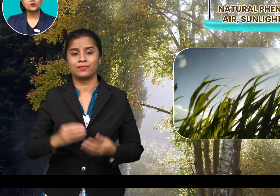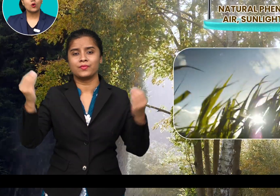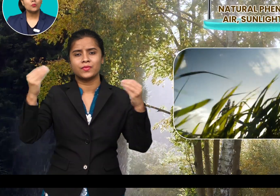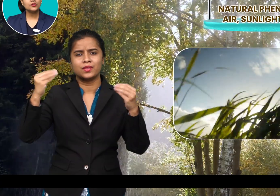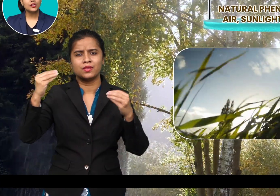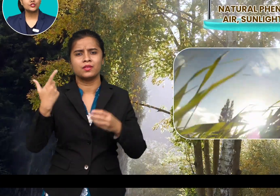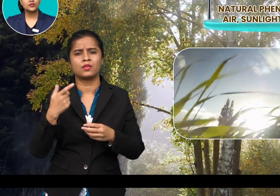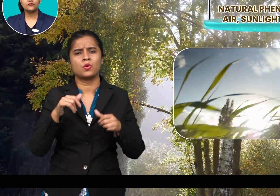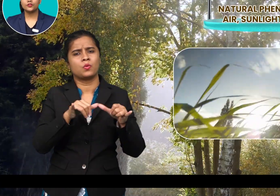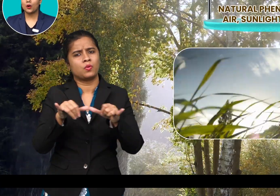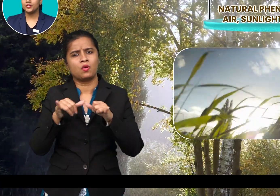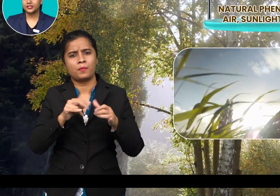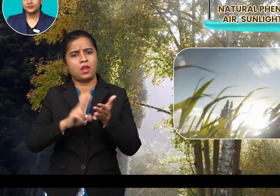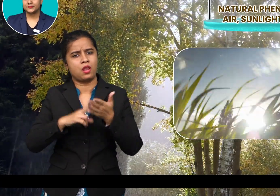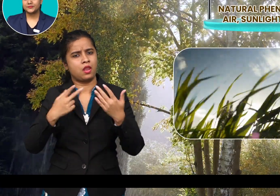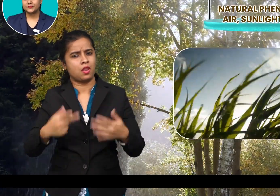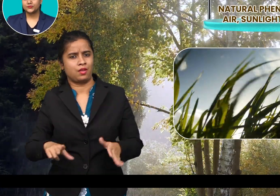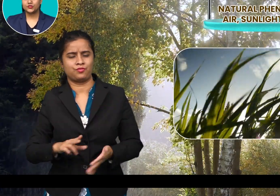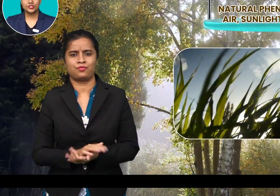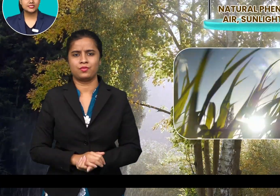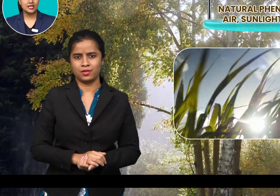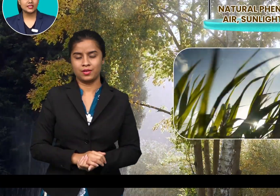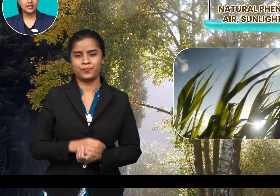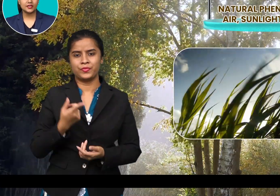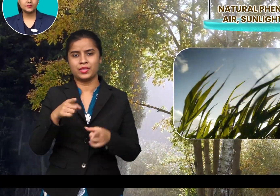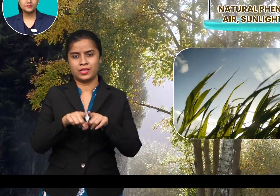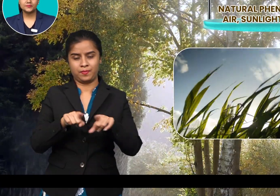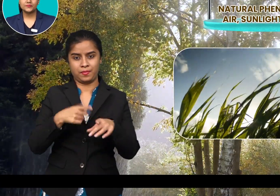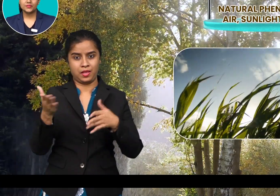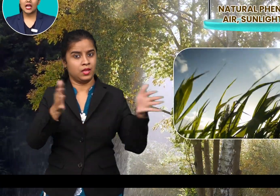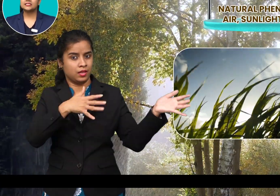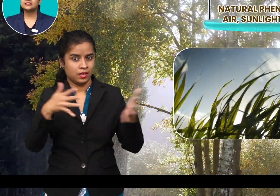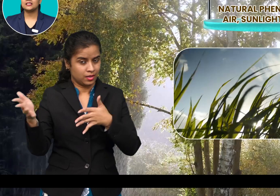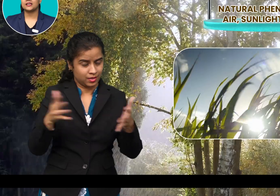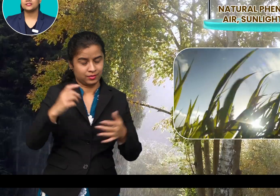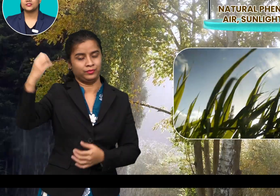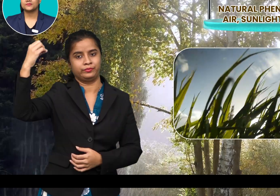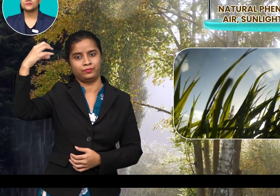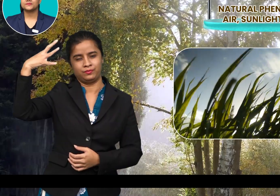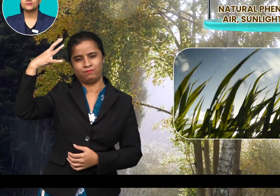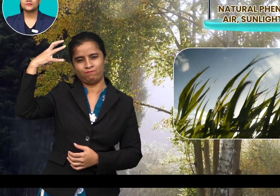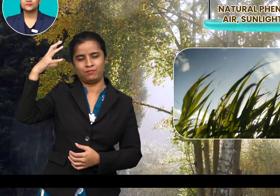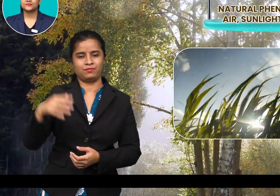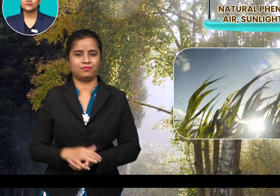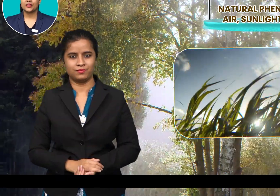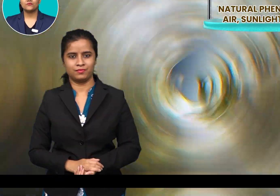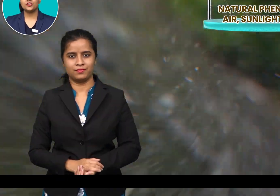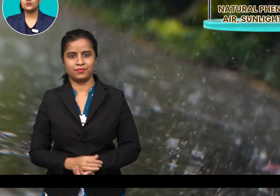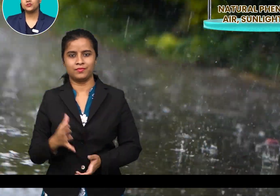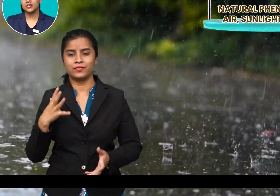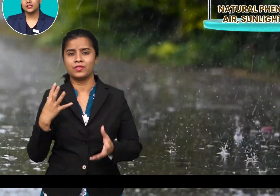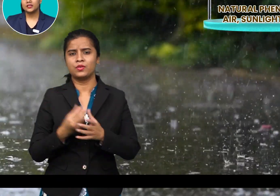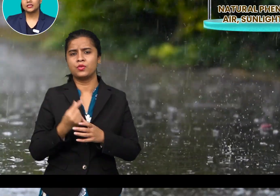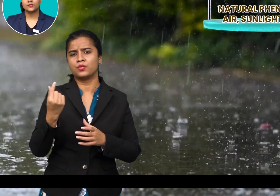Rain is a common natural phenomenon, just like air and sunlight.